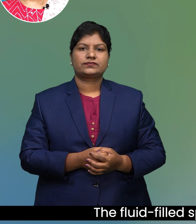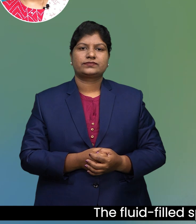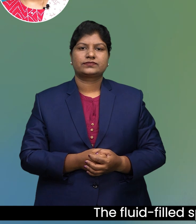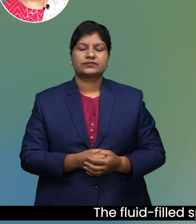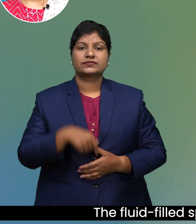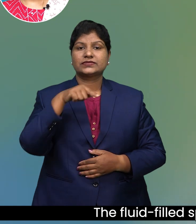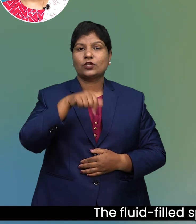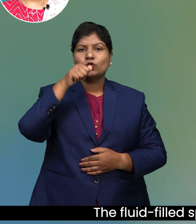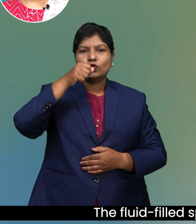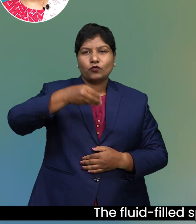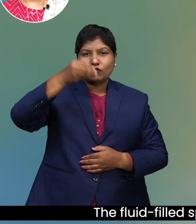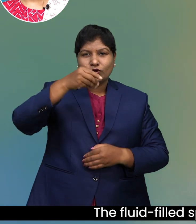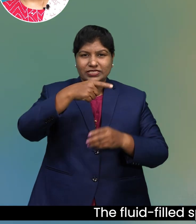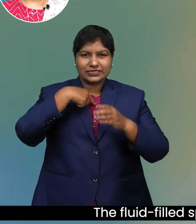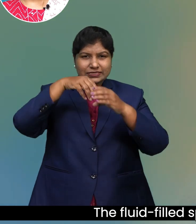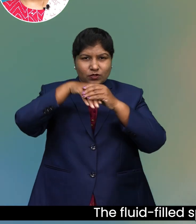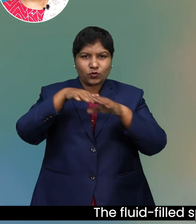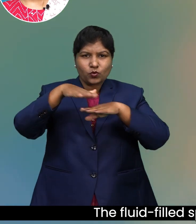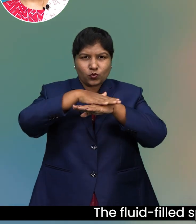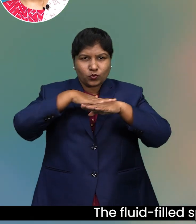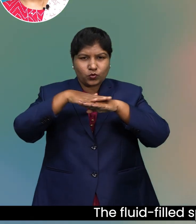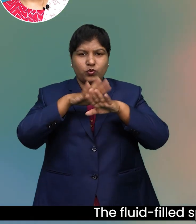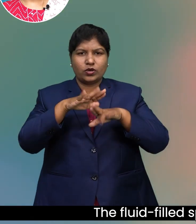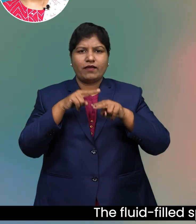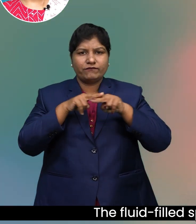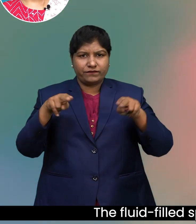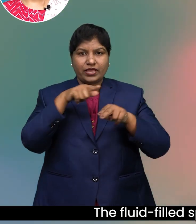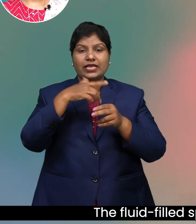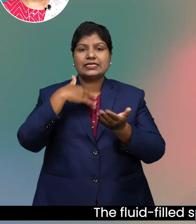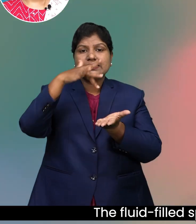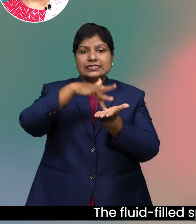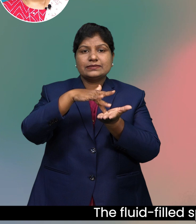The fluid-filled space between zona pellucida